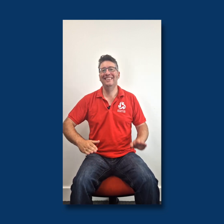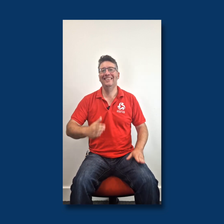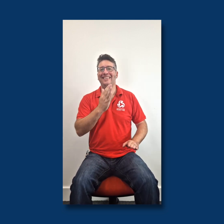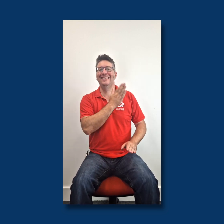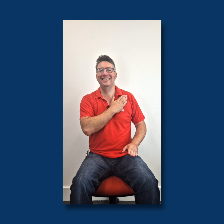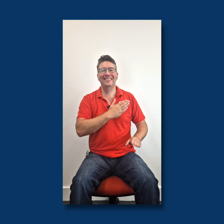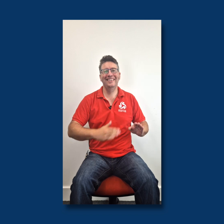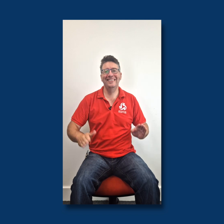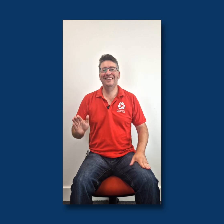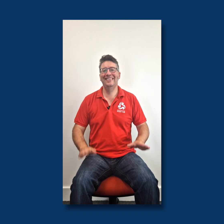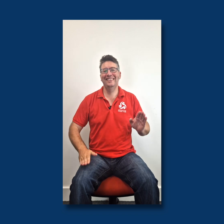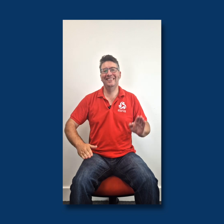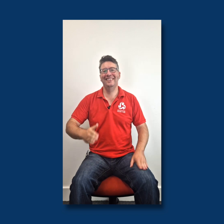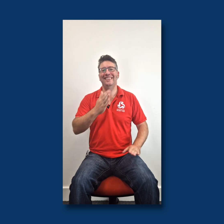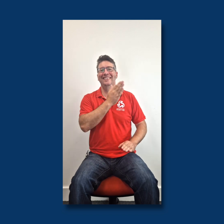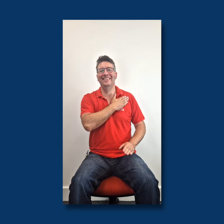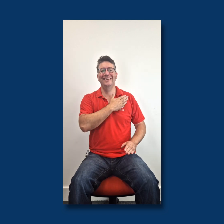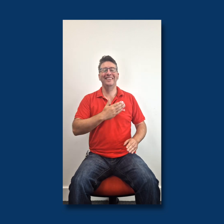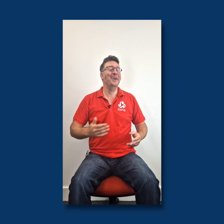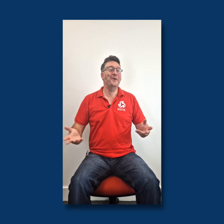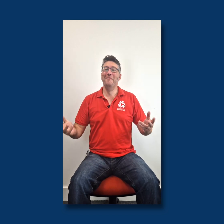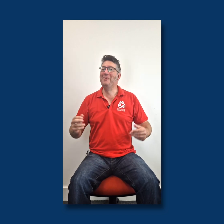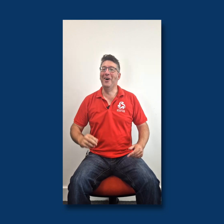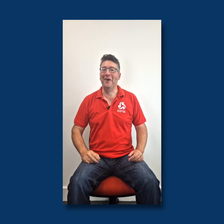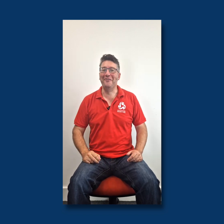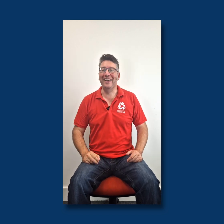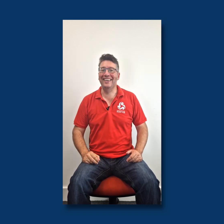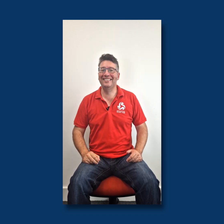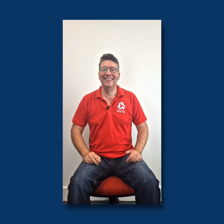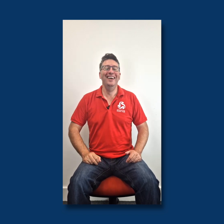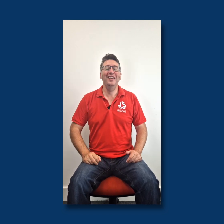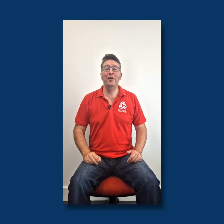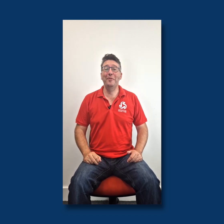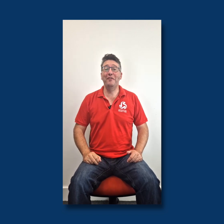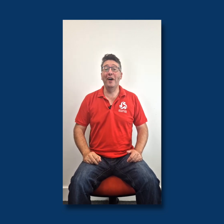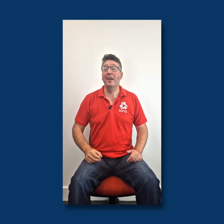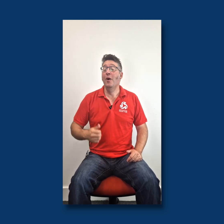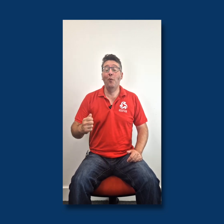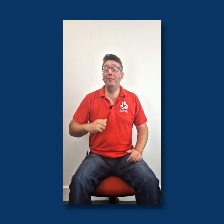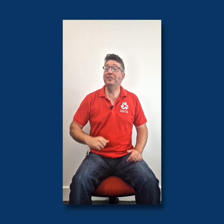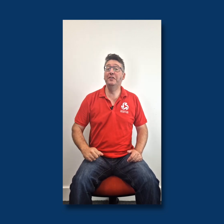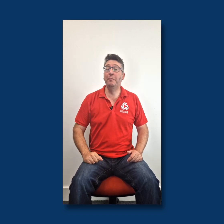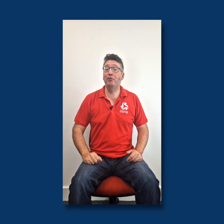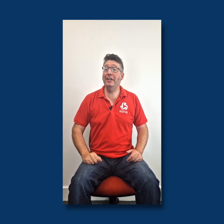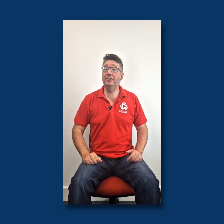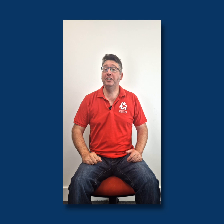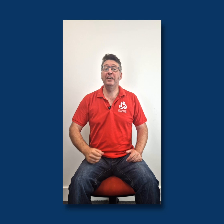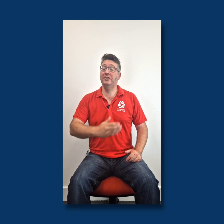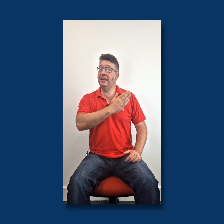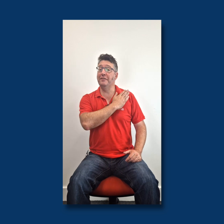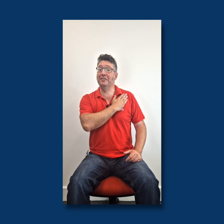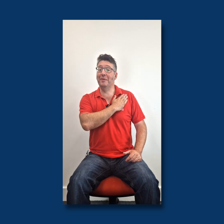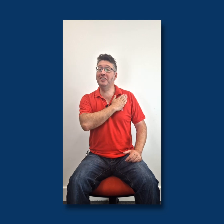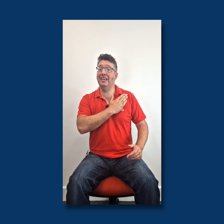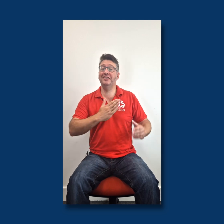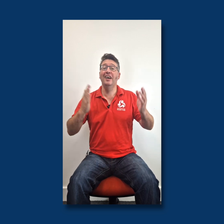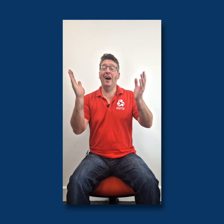dark. I'm up in space. Perfect. You'll be fine. When we do the bridge, instead of using my chest, I'm